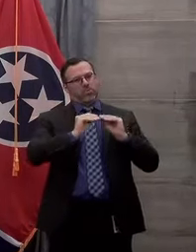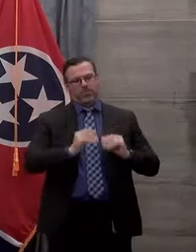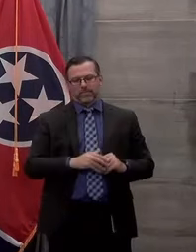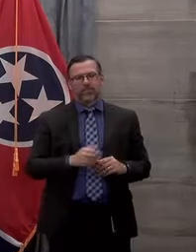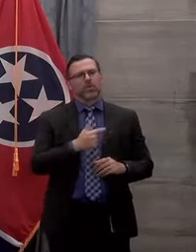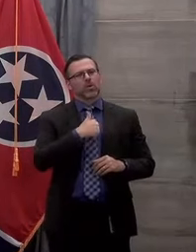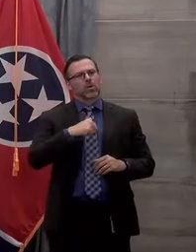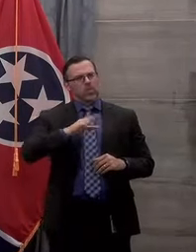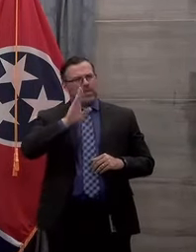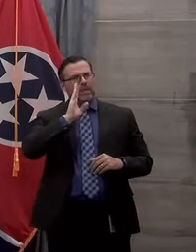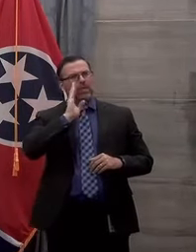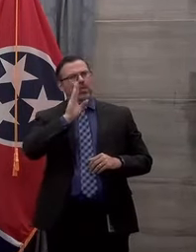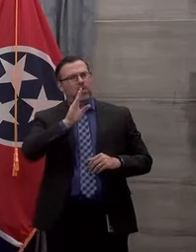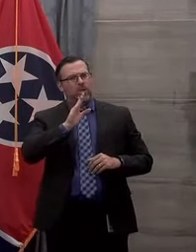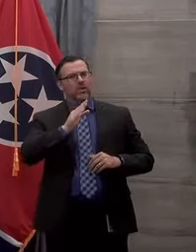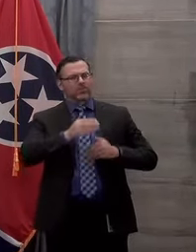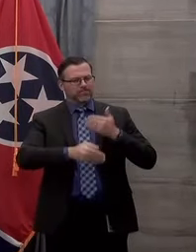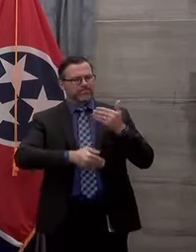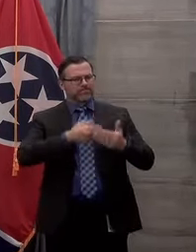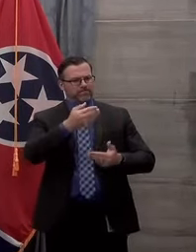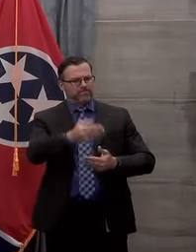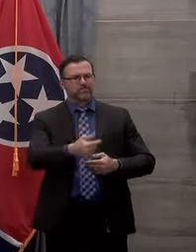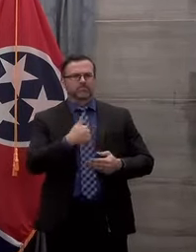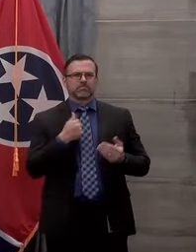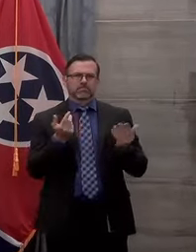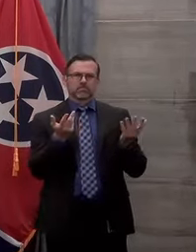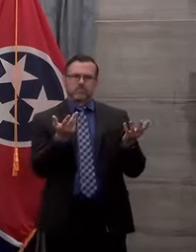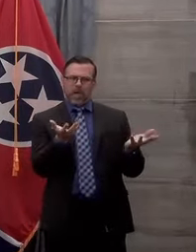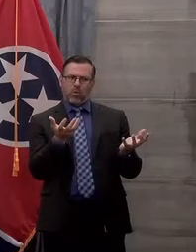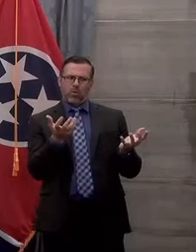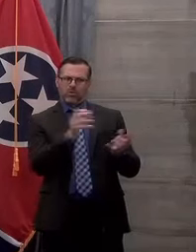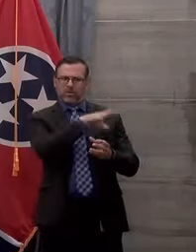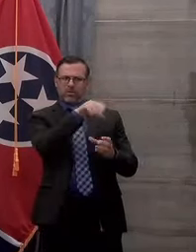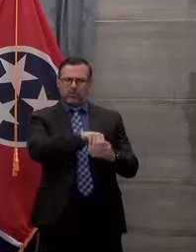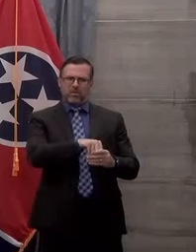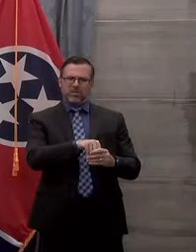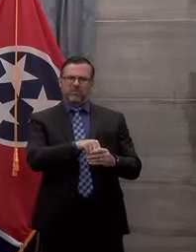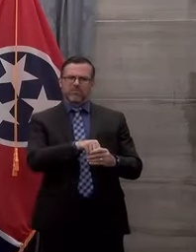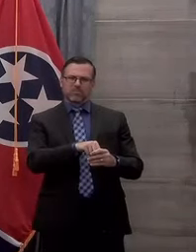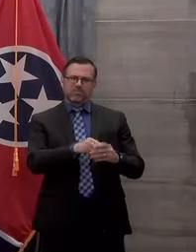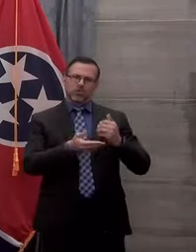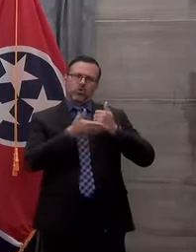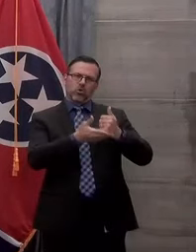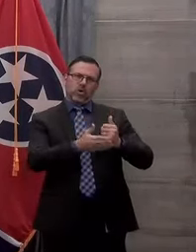steps in that direction. I want to be a part of that process.